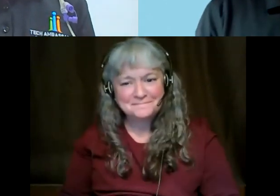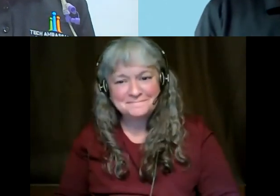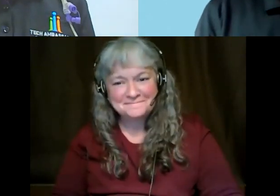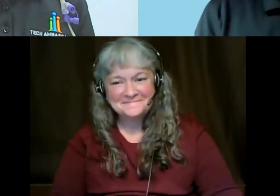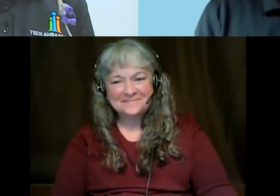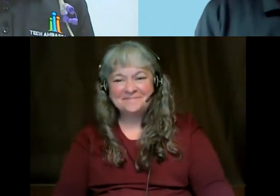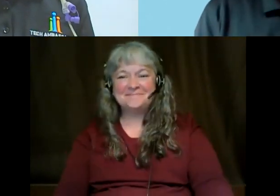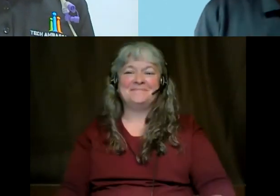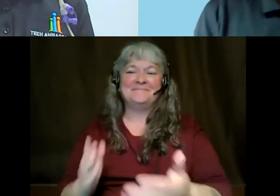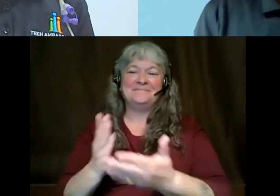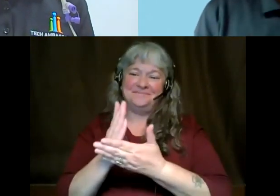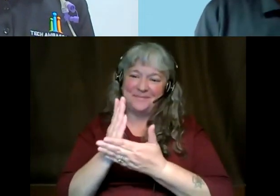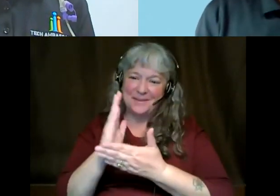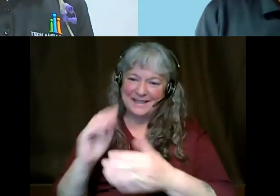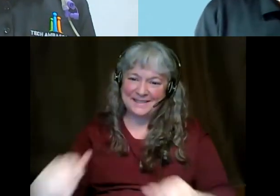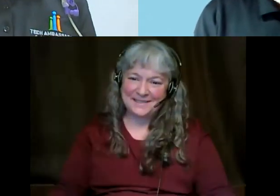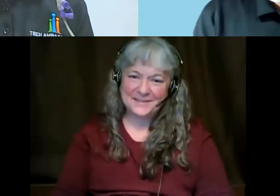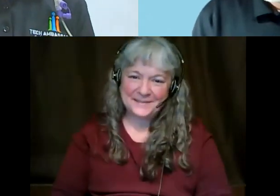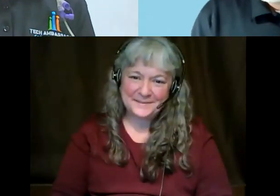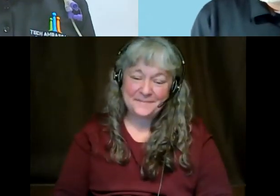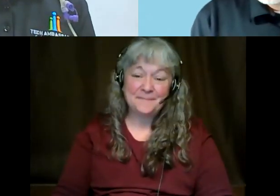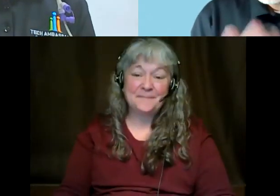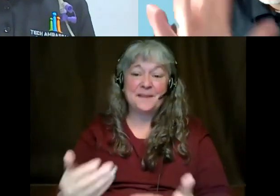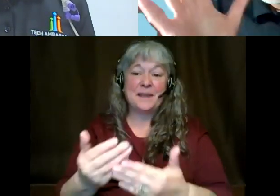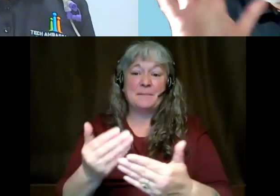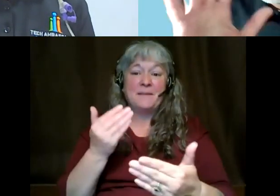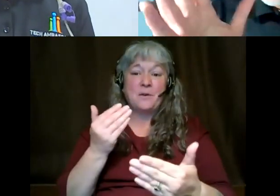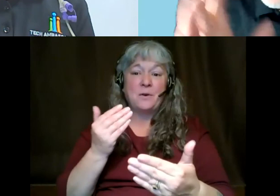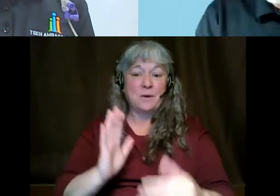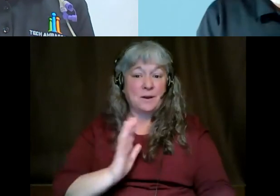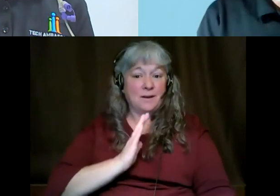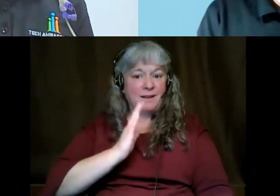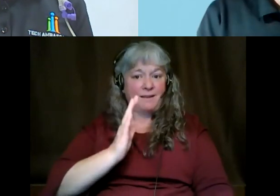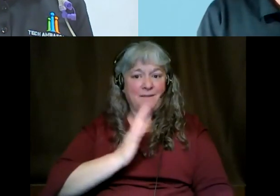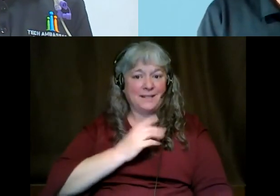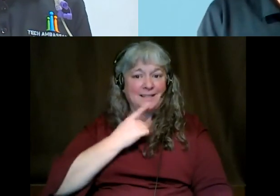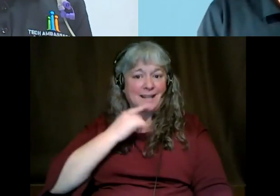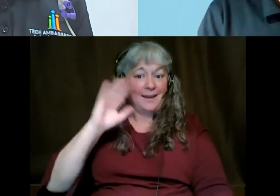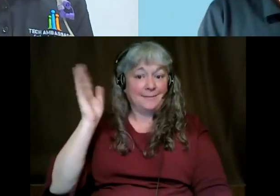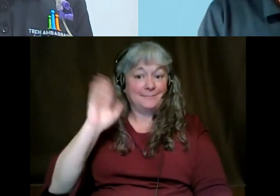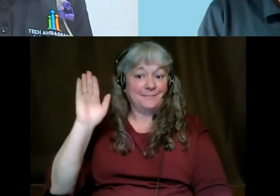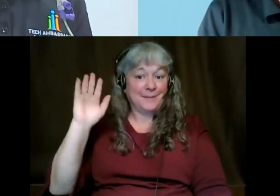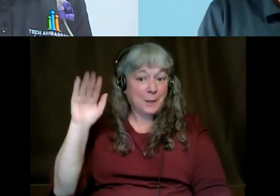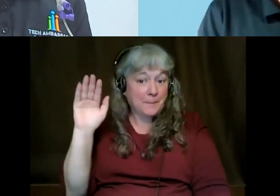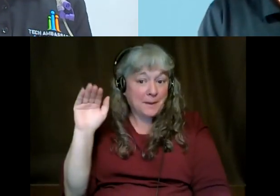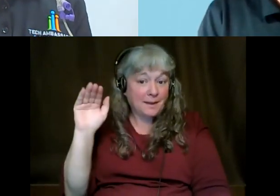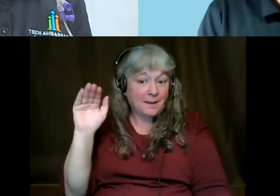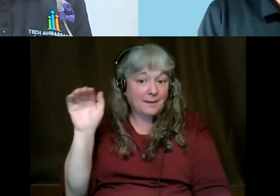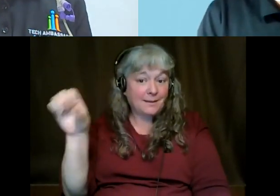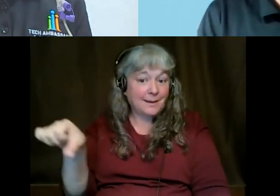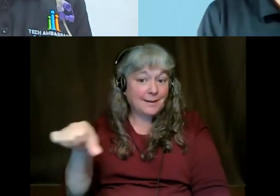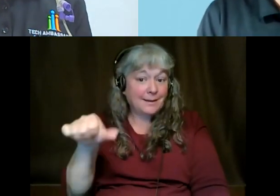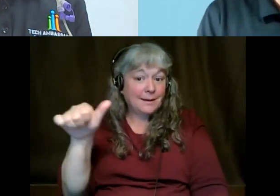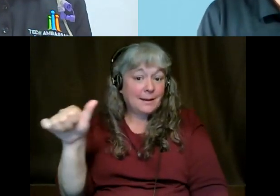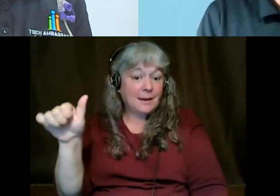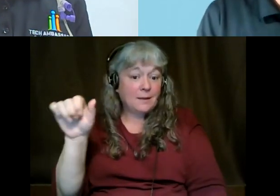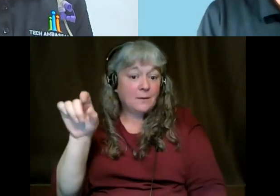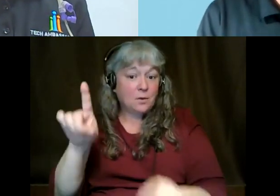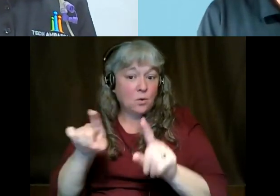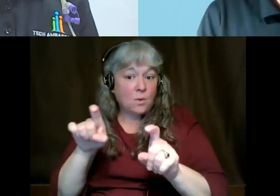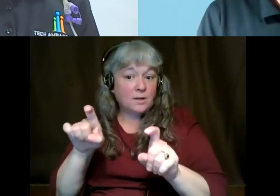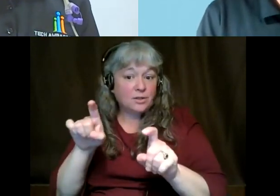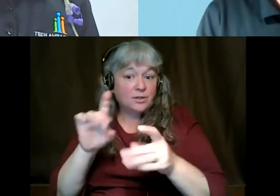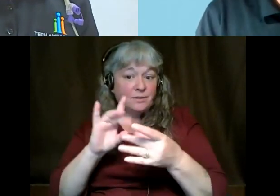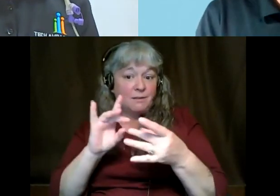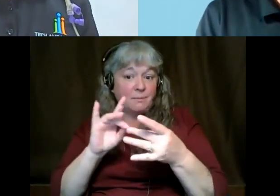All right. Before I give an official wave goodbye, any more questions or comments from any